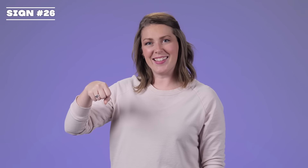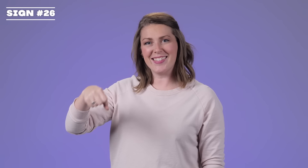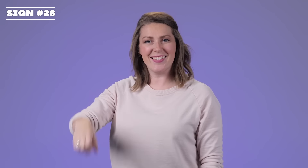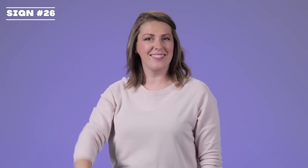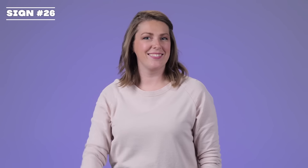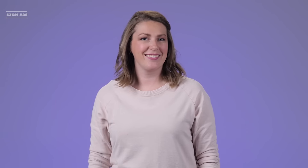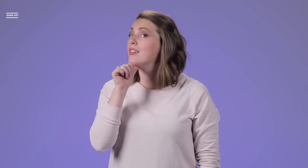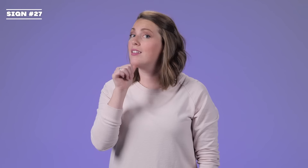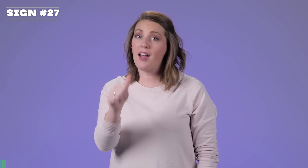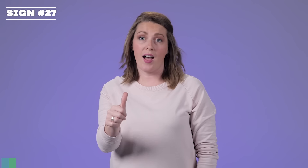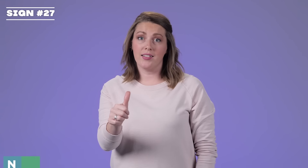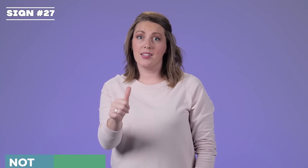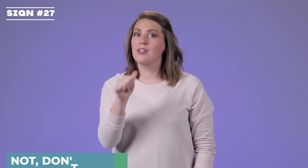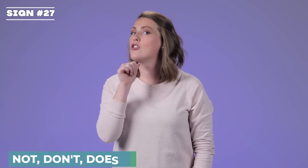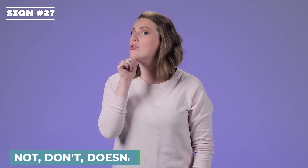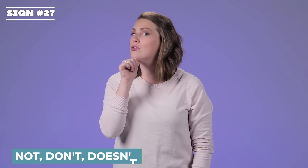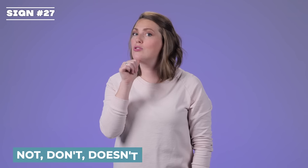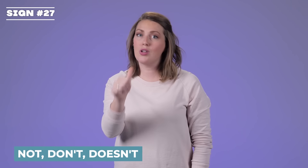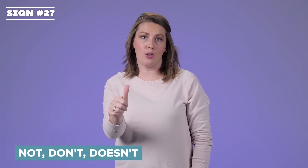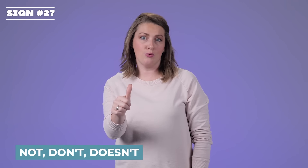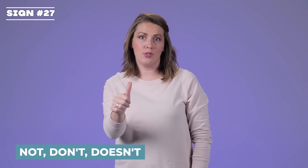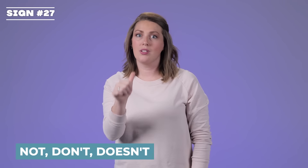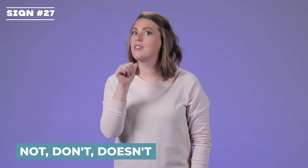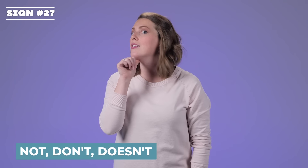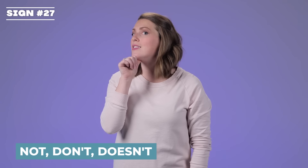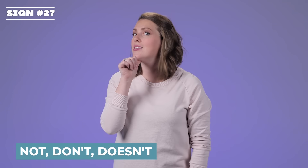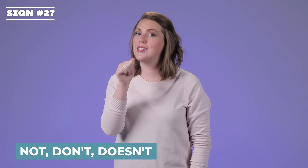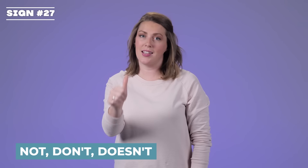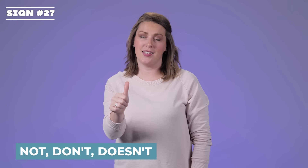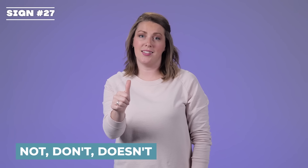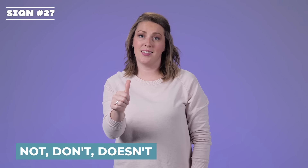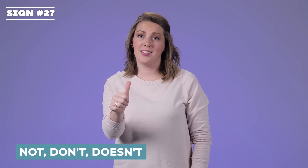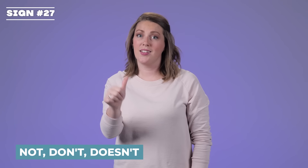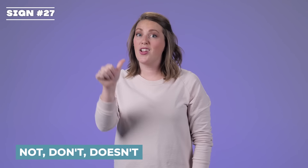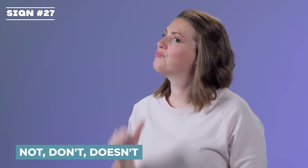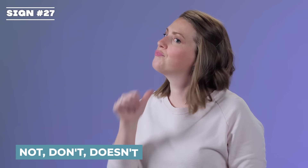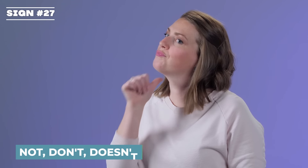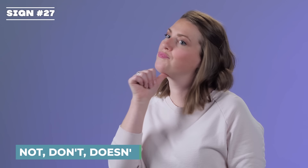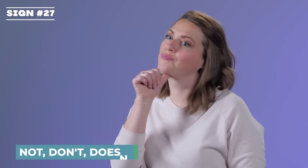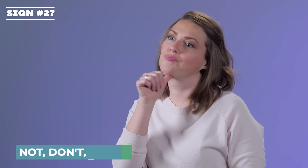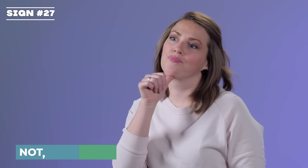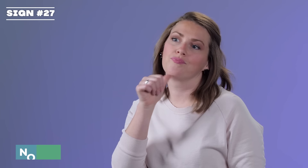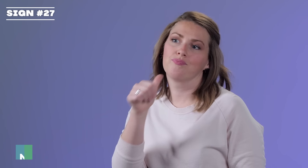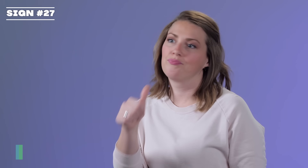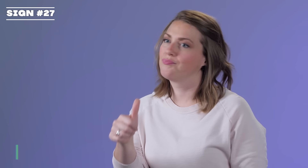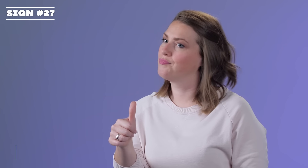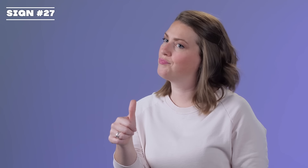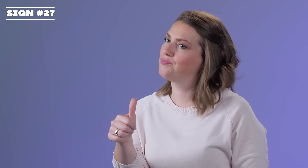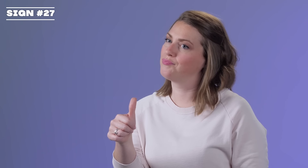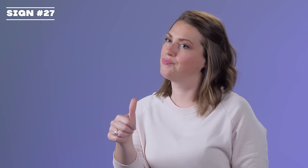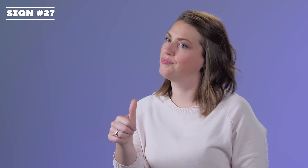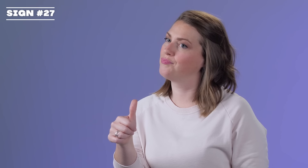Yes. Not, don't, doesn't. Your thumb is just flicking out from your